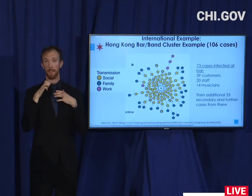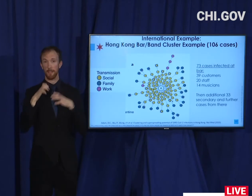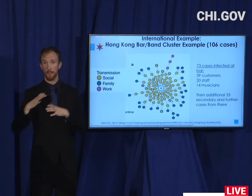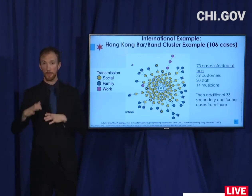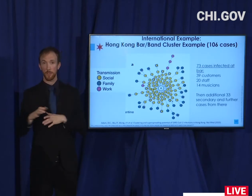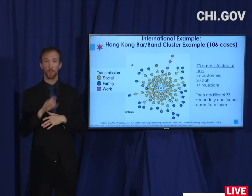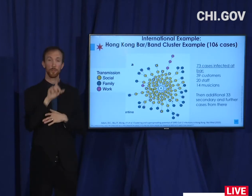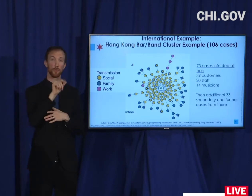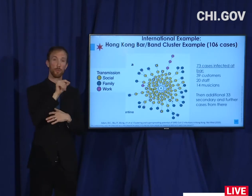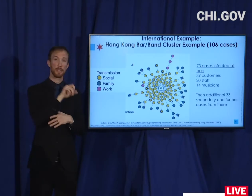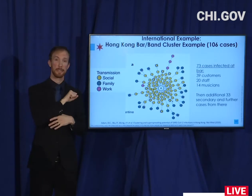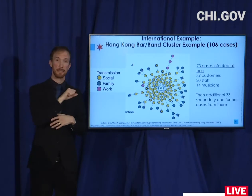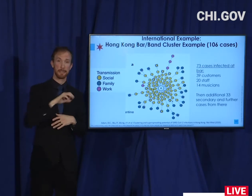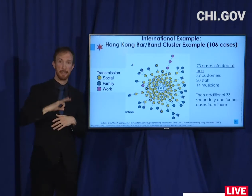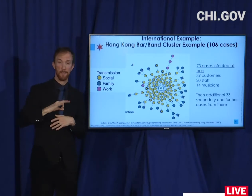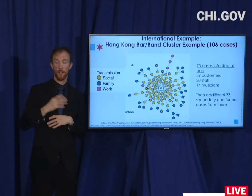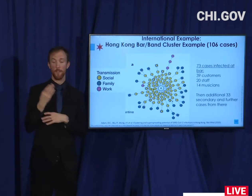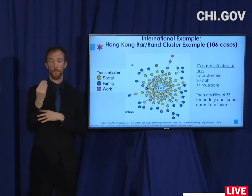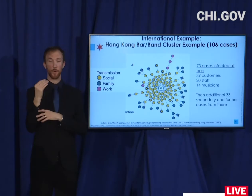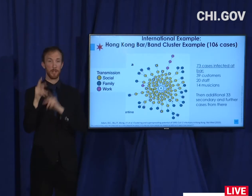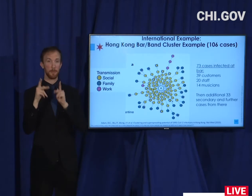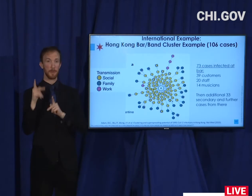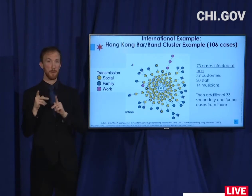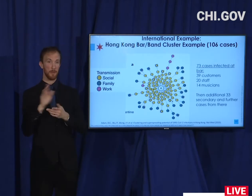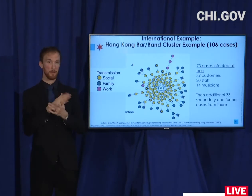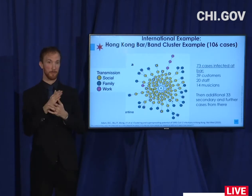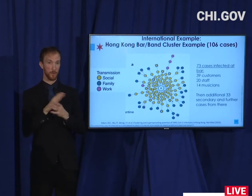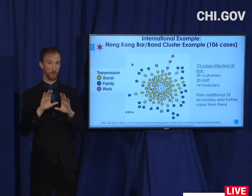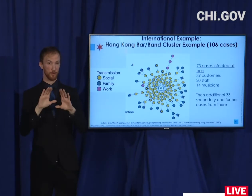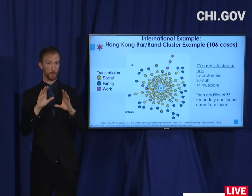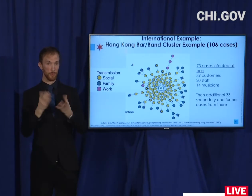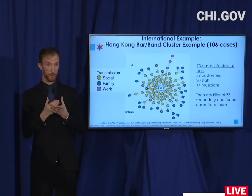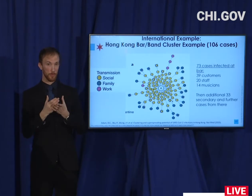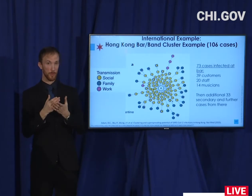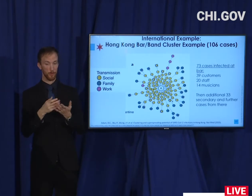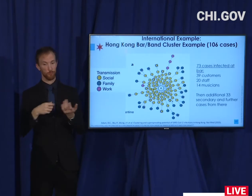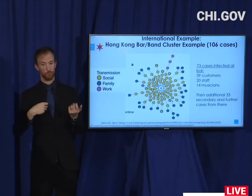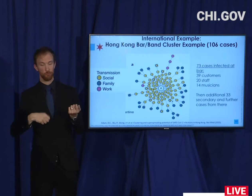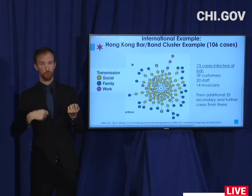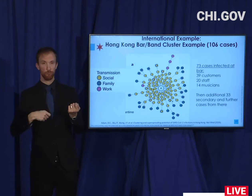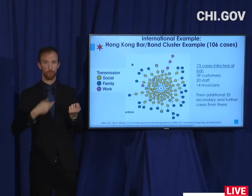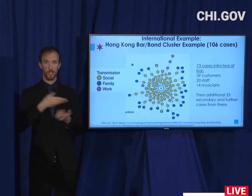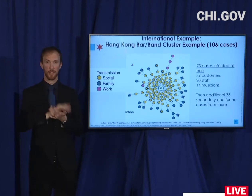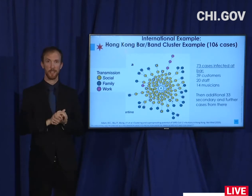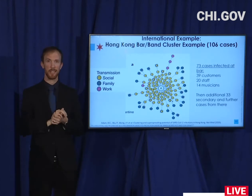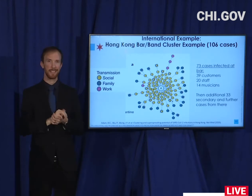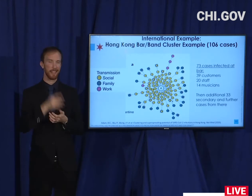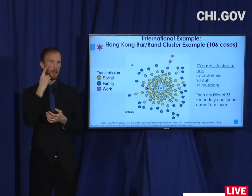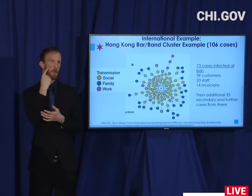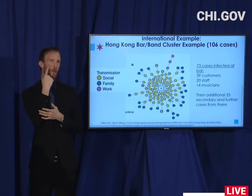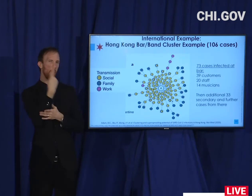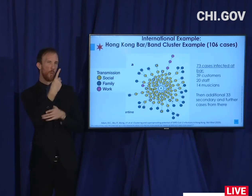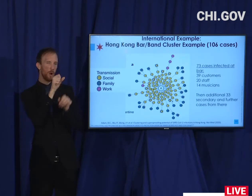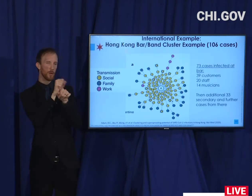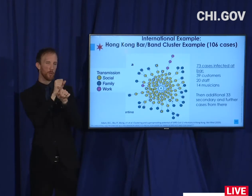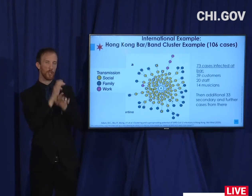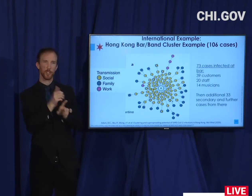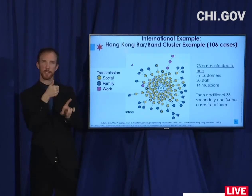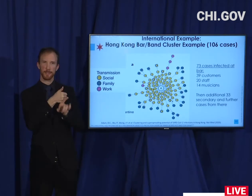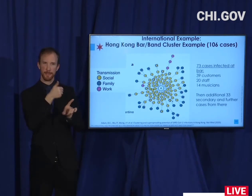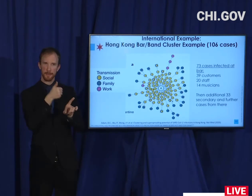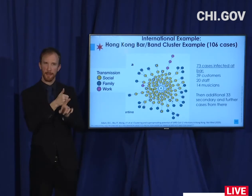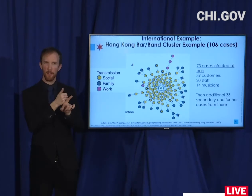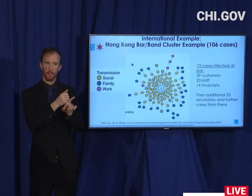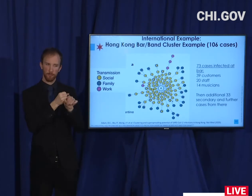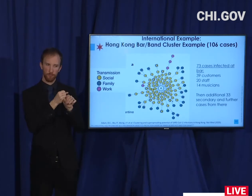in the band that was playing there. They eventually were able, they think, to trace it back to one employee who was not symptomatic at the